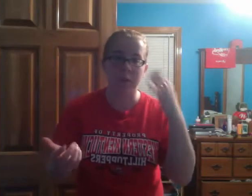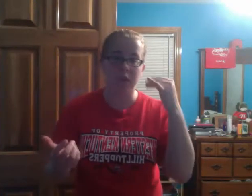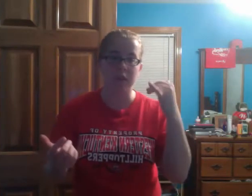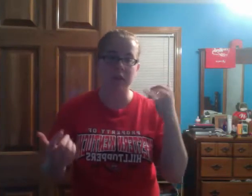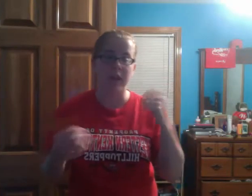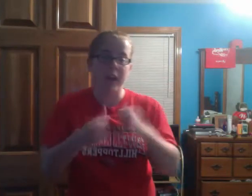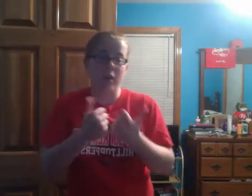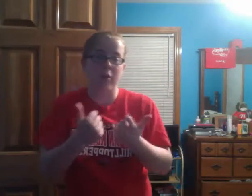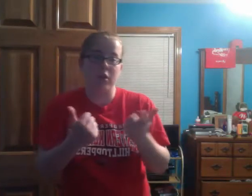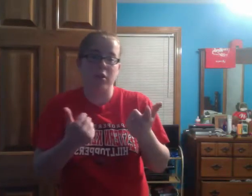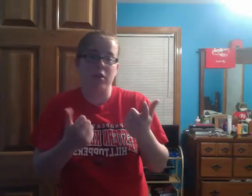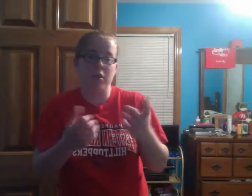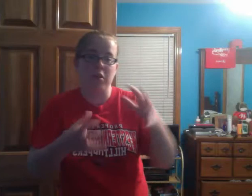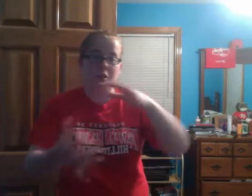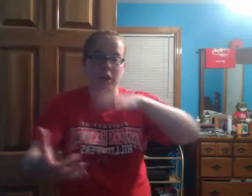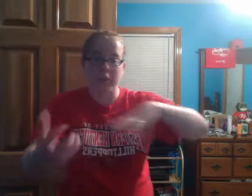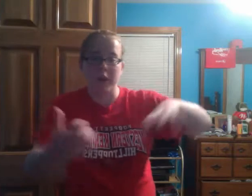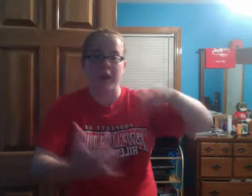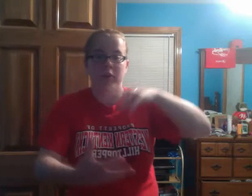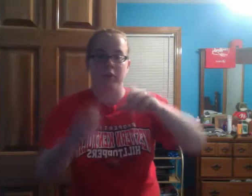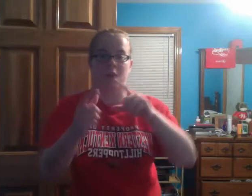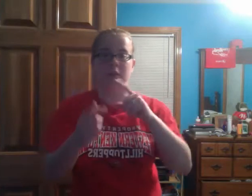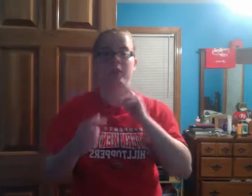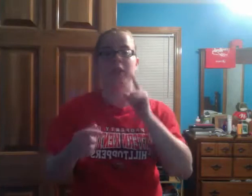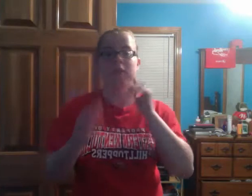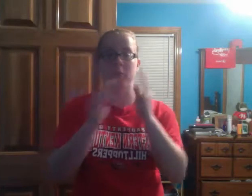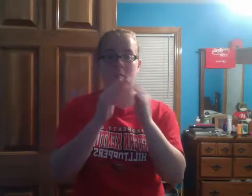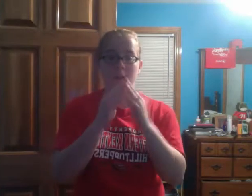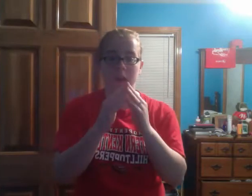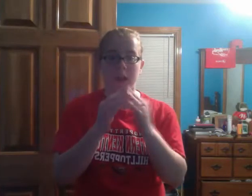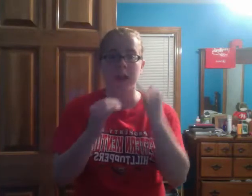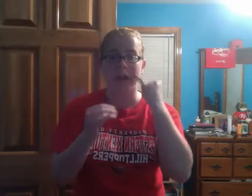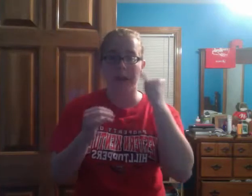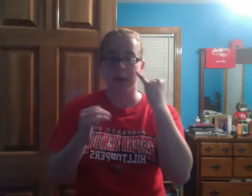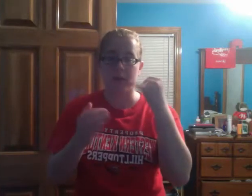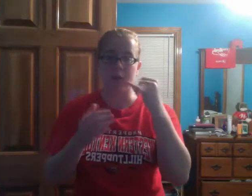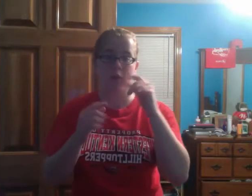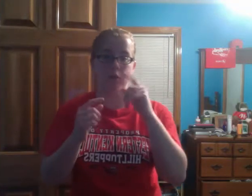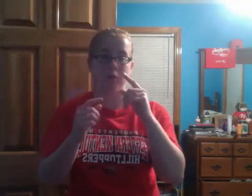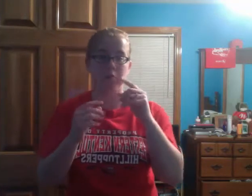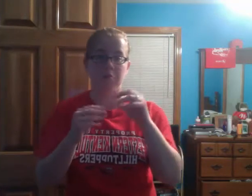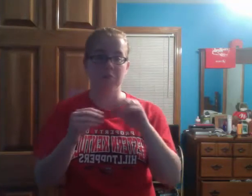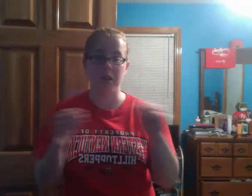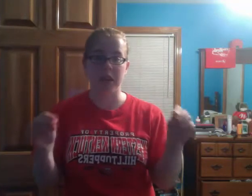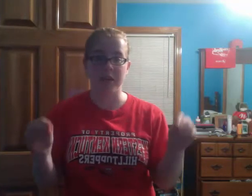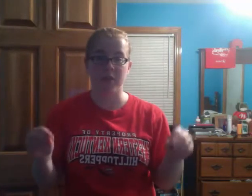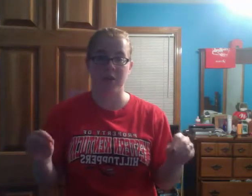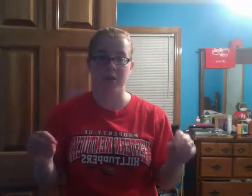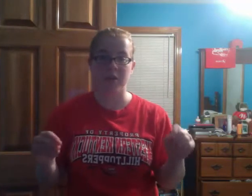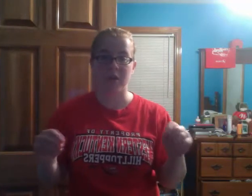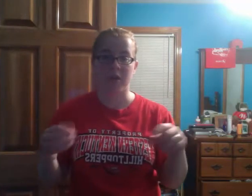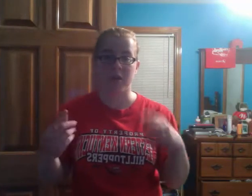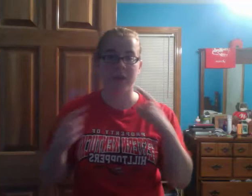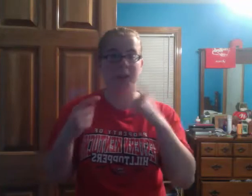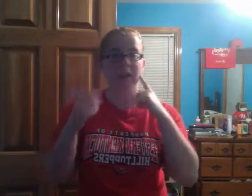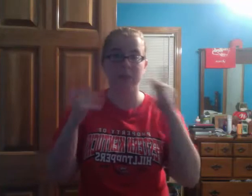because how are you going to interact with the deaf community if you're never around deaf people?